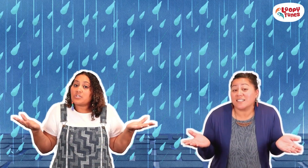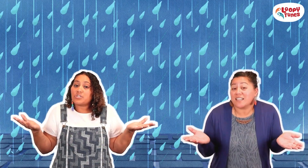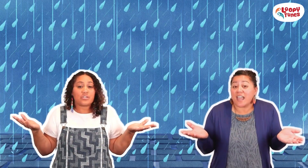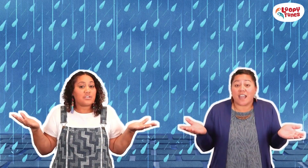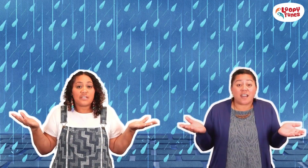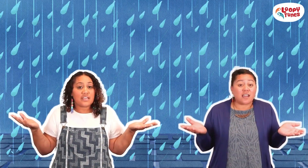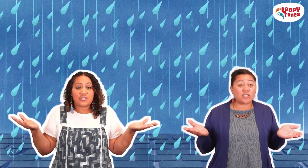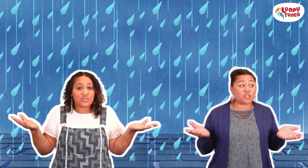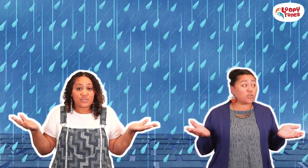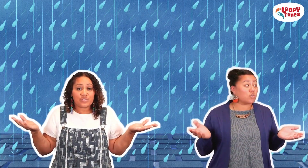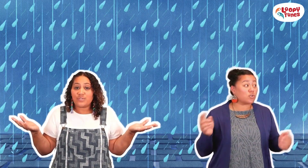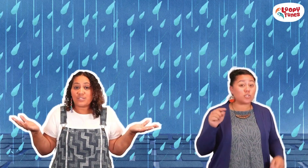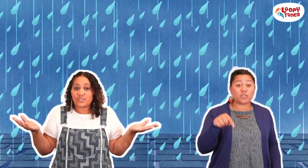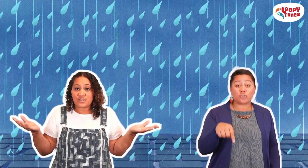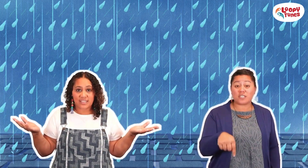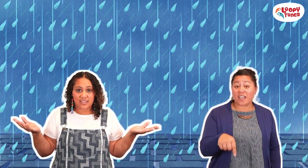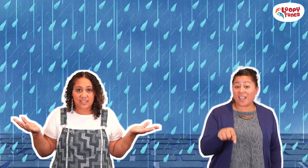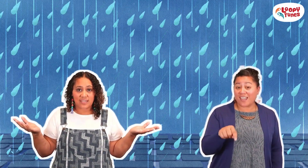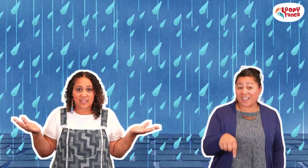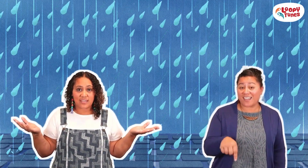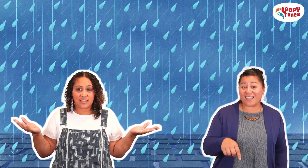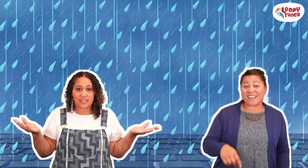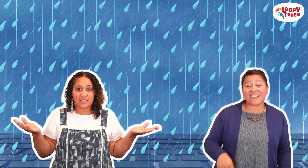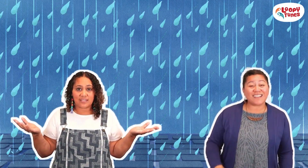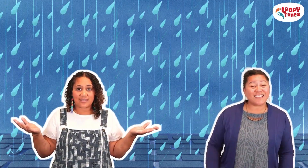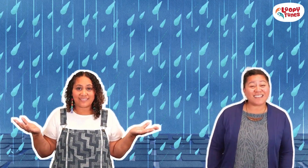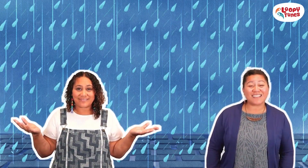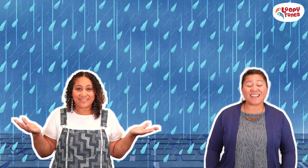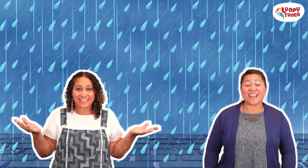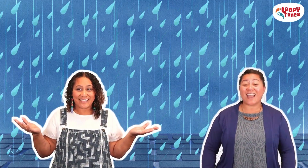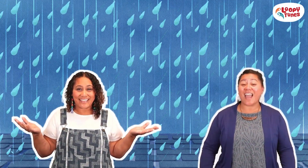What can I do today?